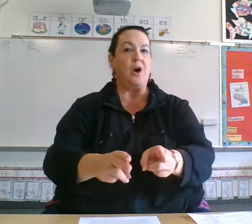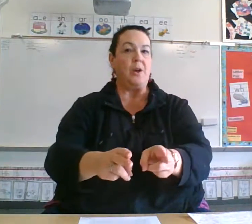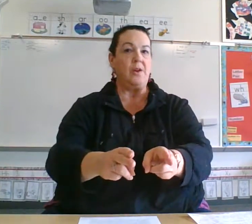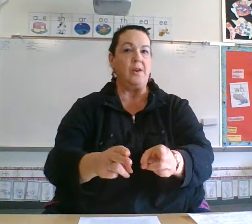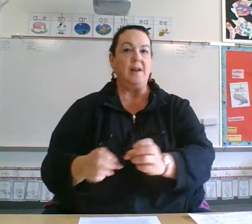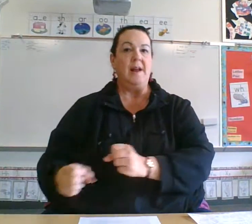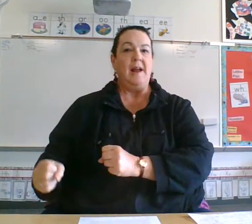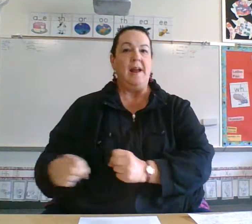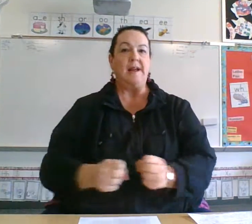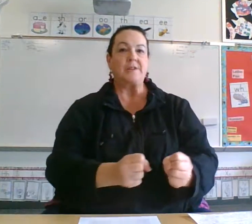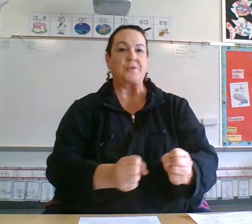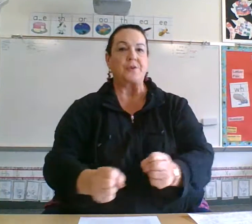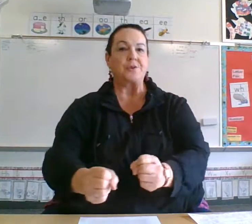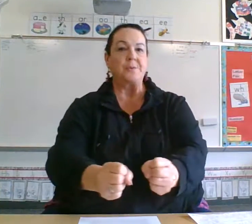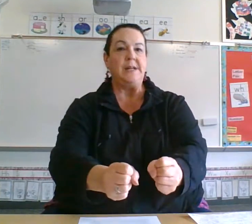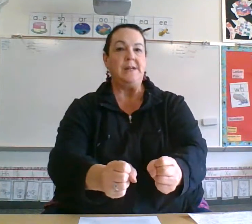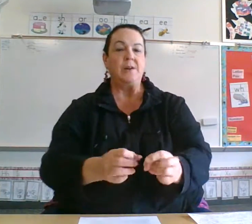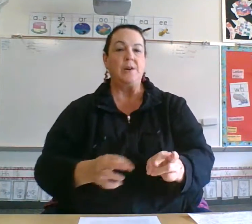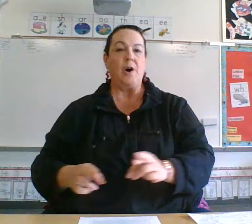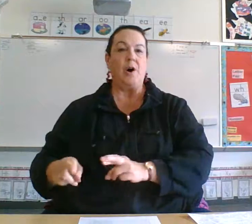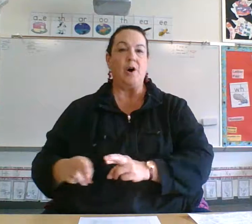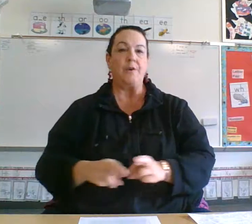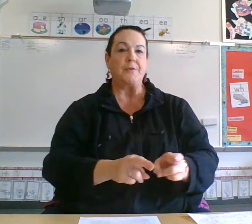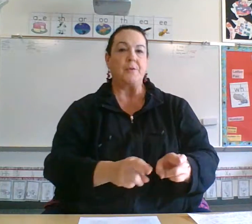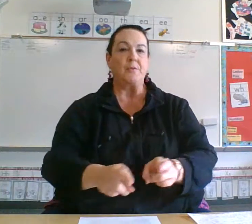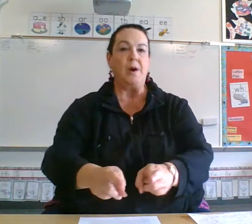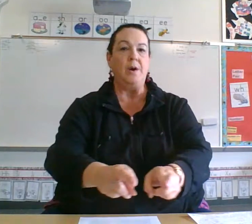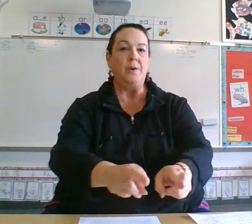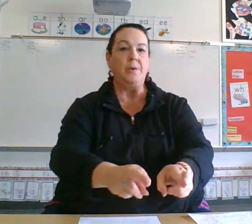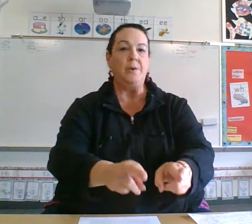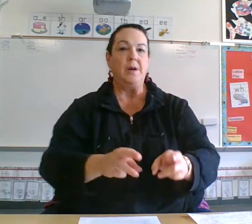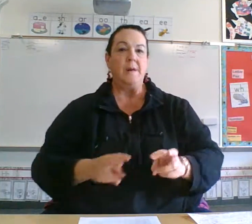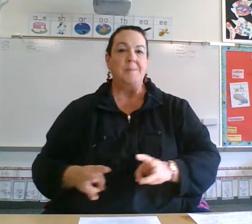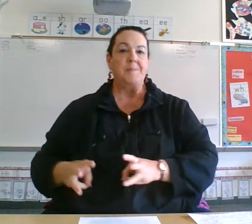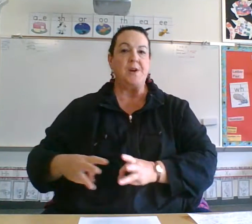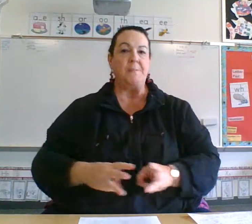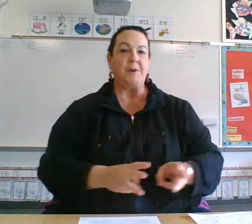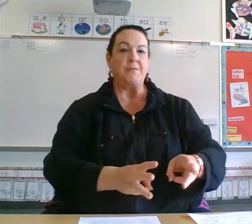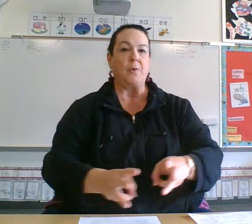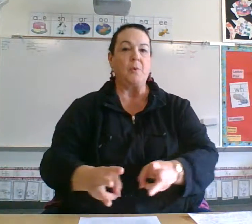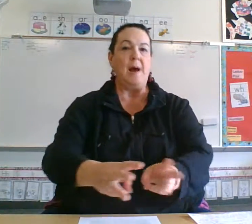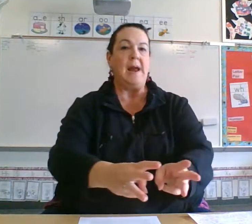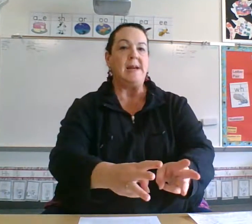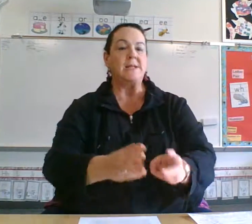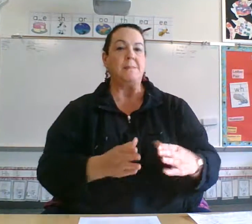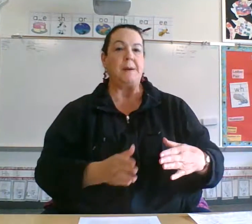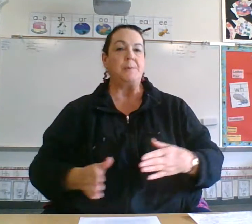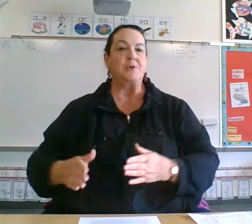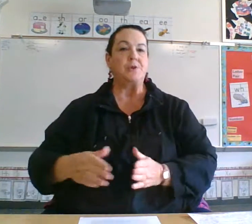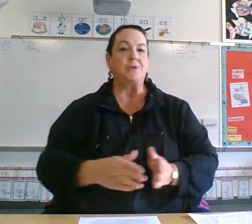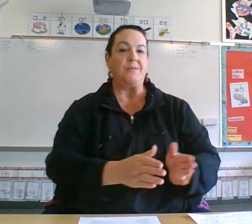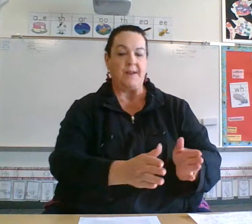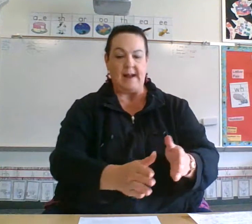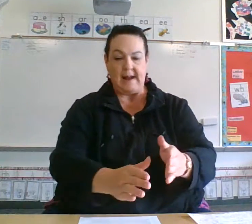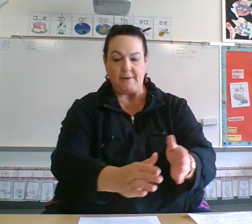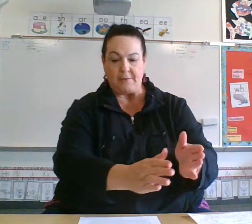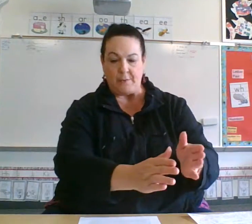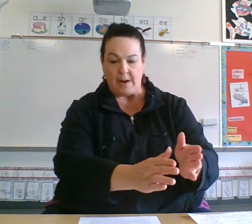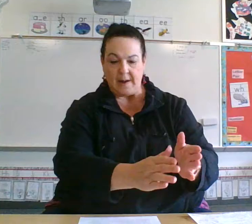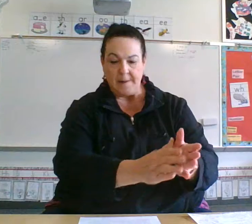hall, S for street, R for road, W for way. Some people just do a flat hand for way.